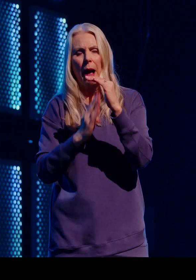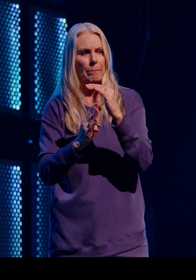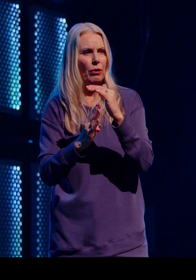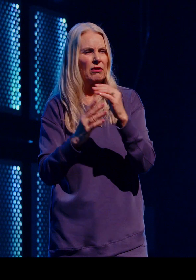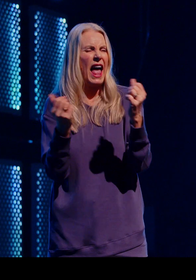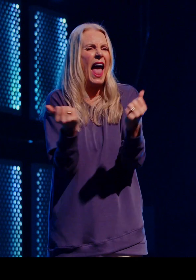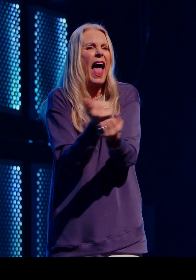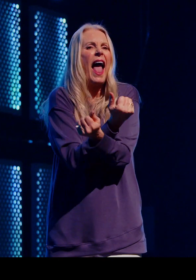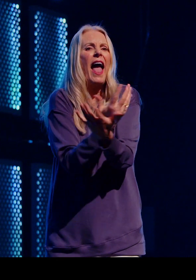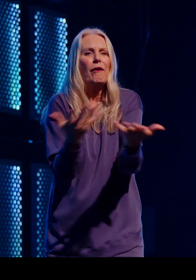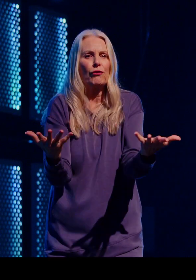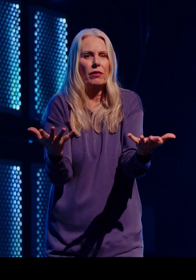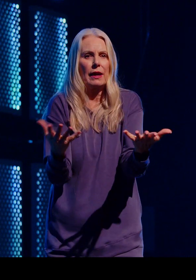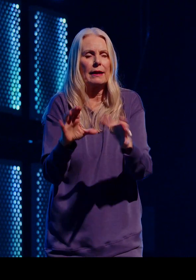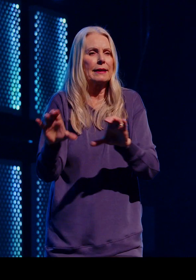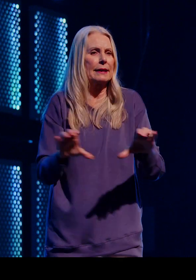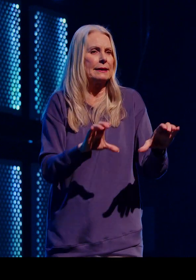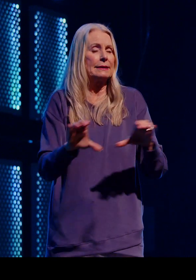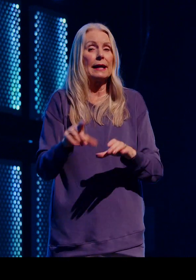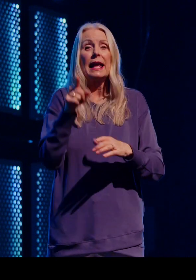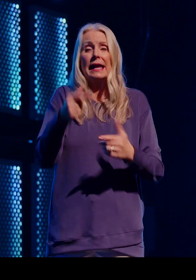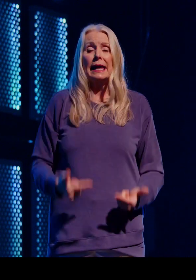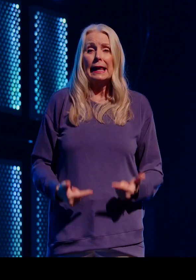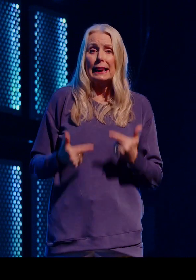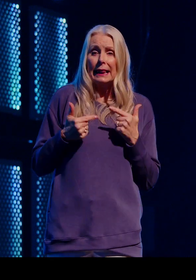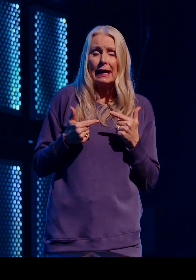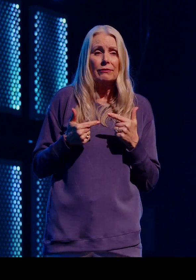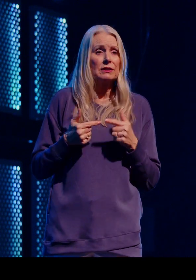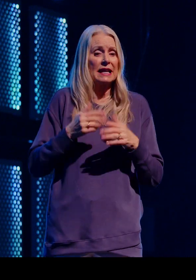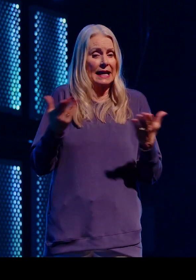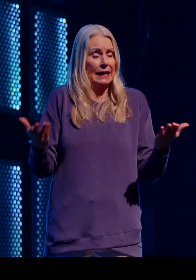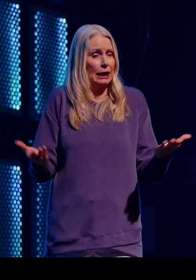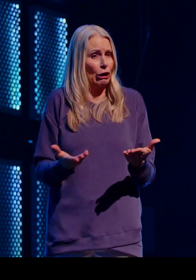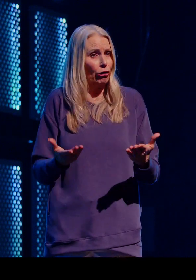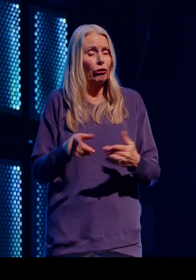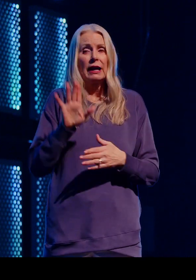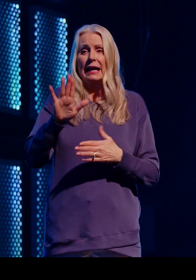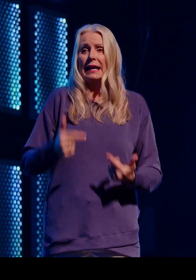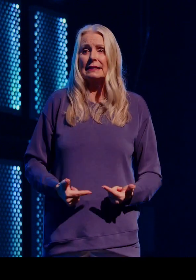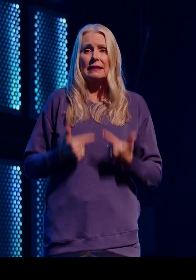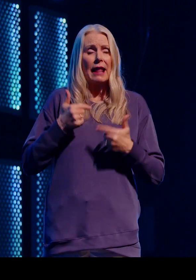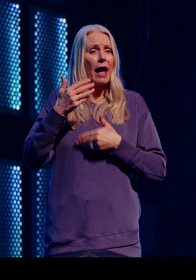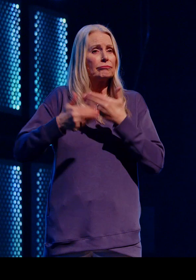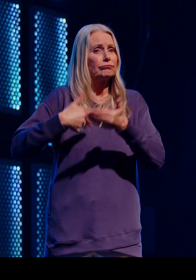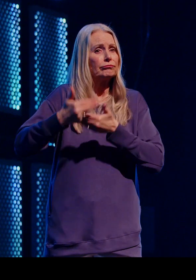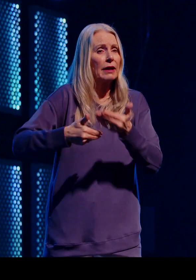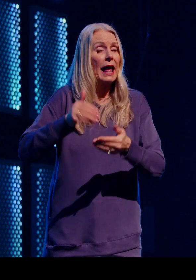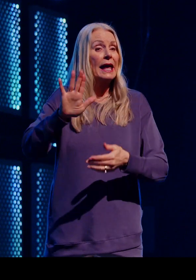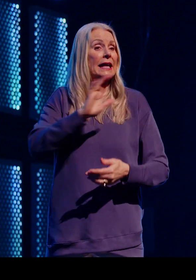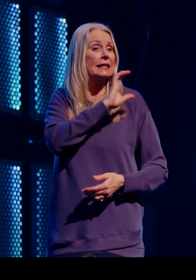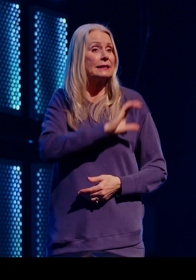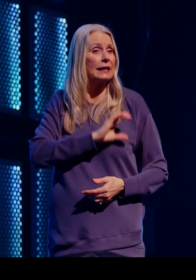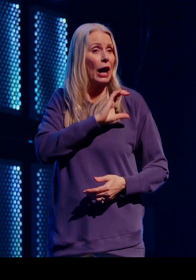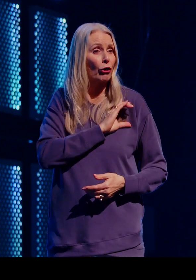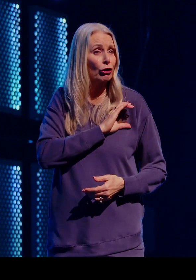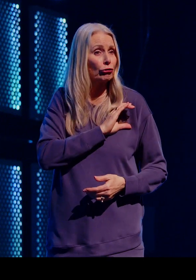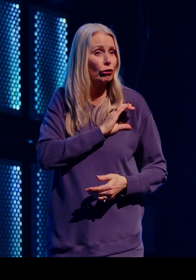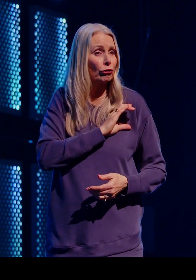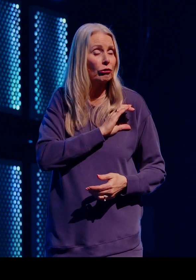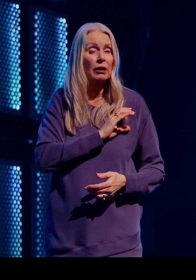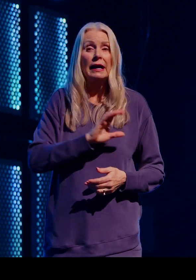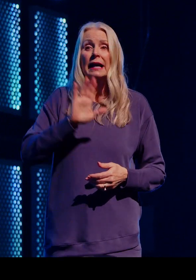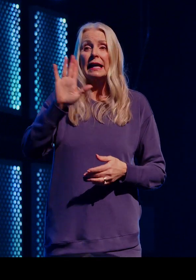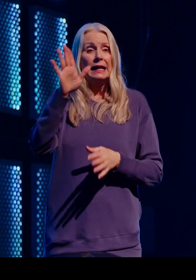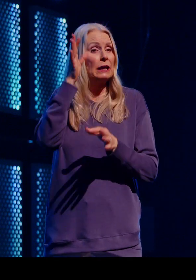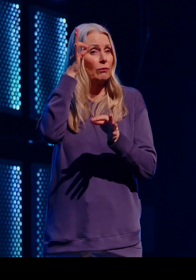was assigned to him. And as he lived his life here, as he conducted his life here, his character, and